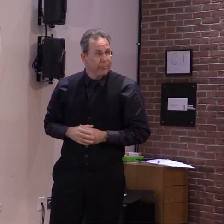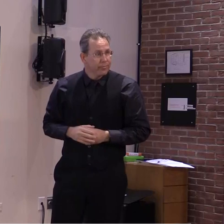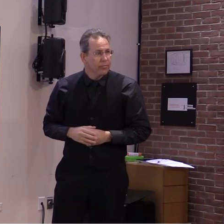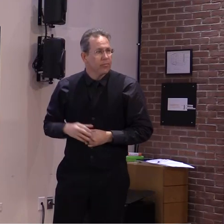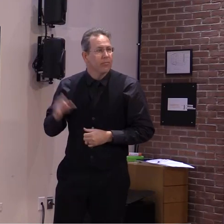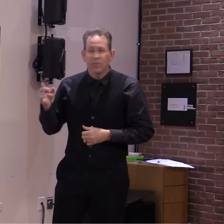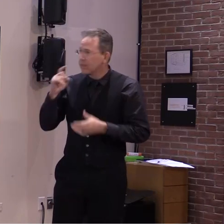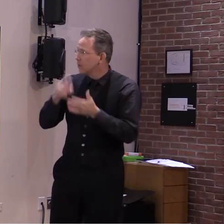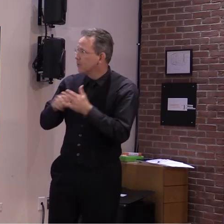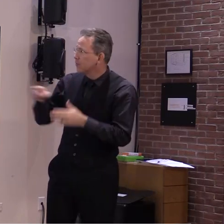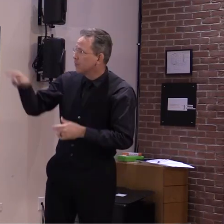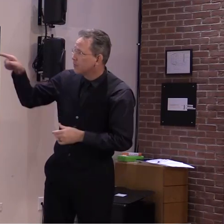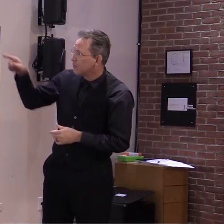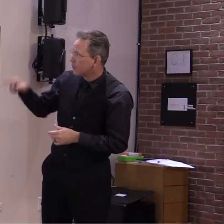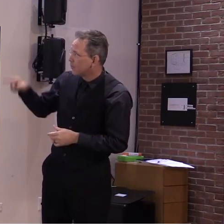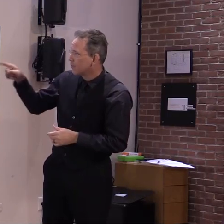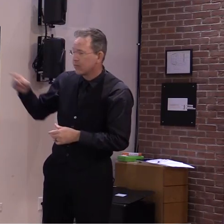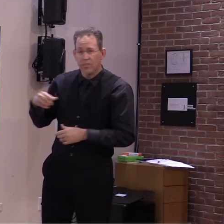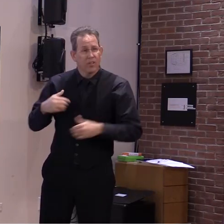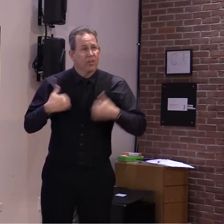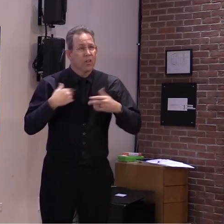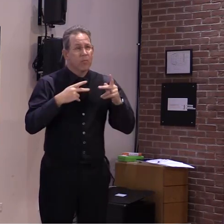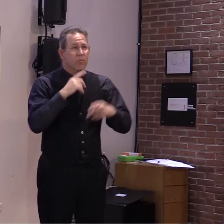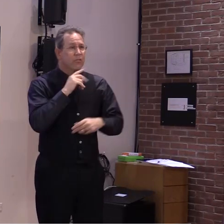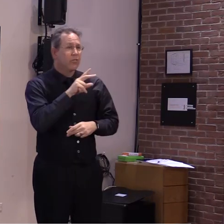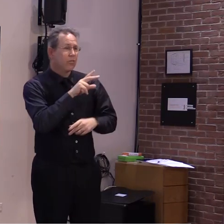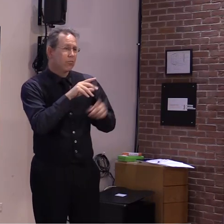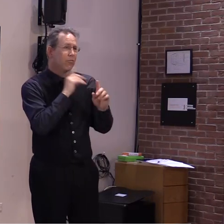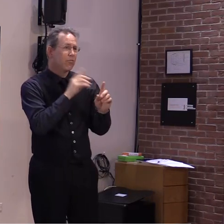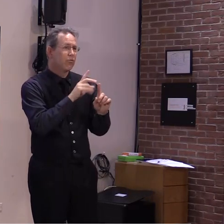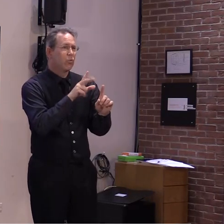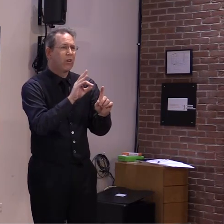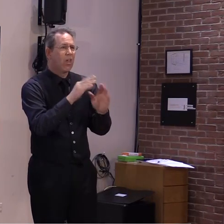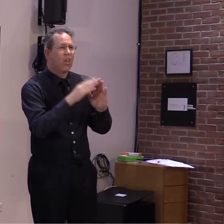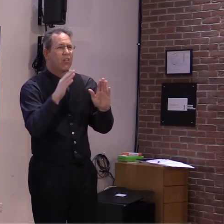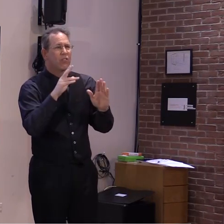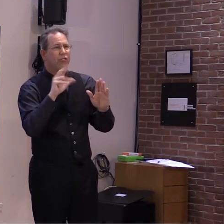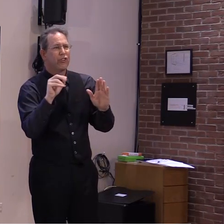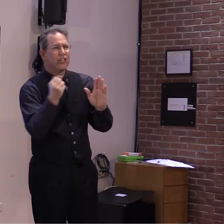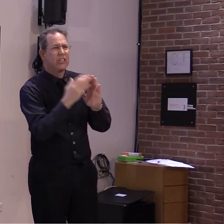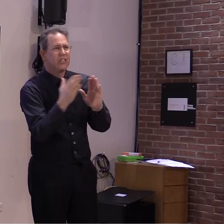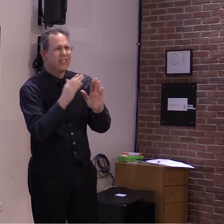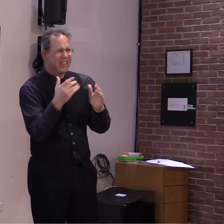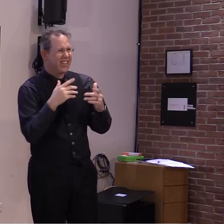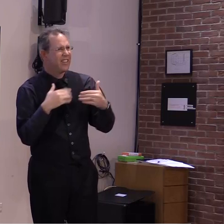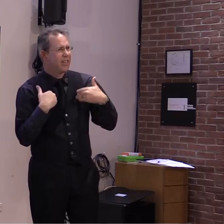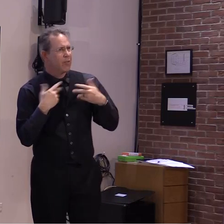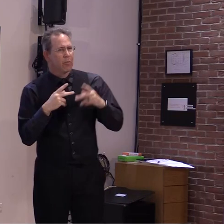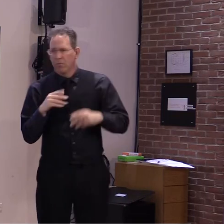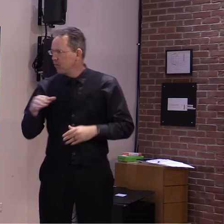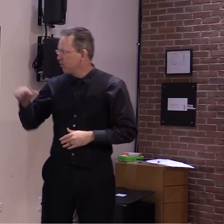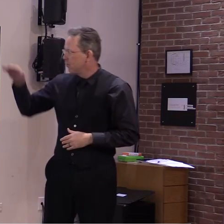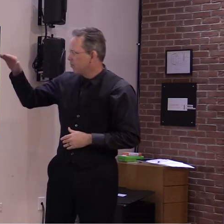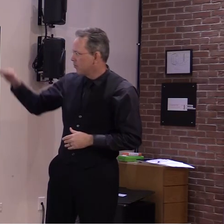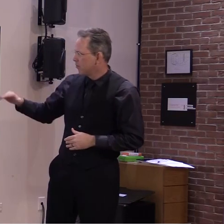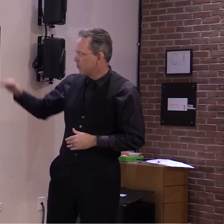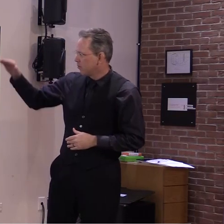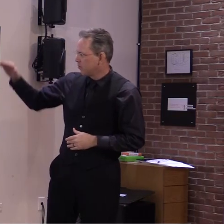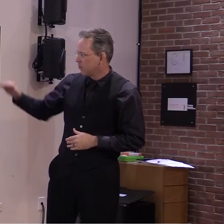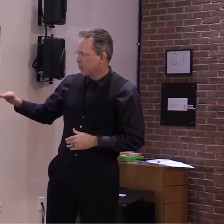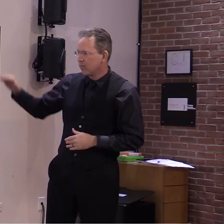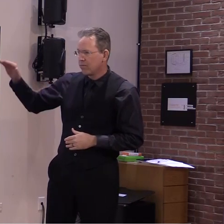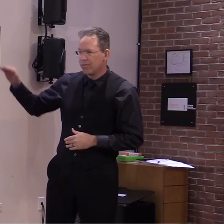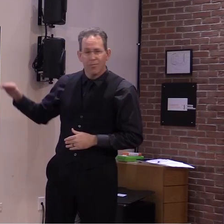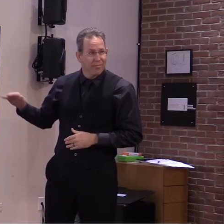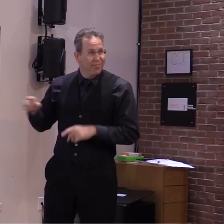you exactly by age band where that growth is occurring, in particular focusing on the month of March when cases started to